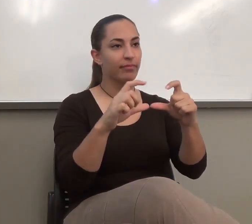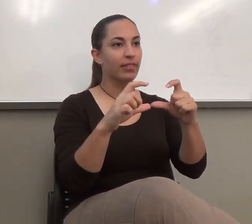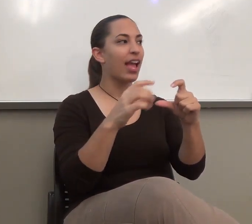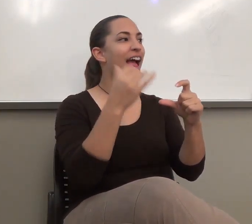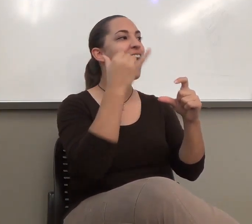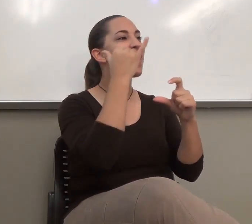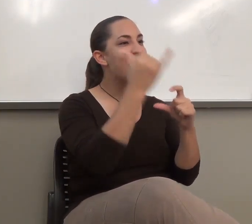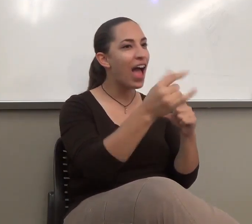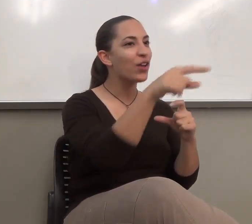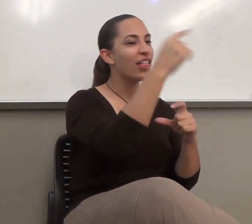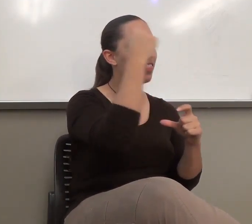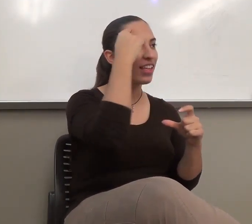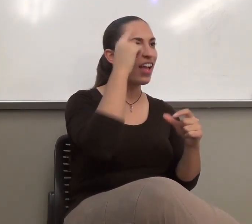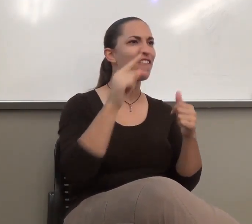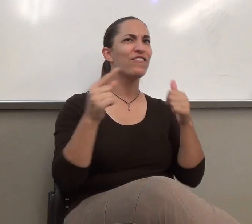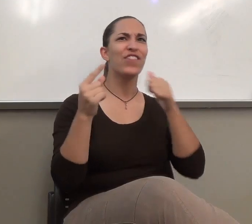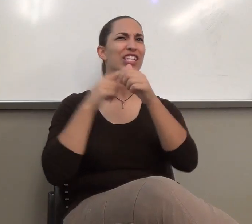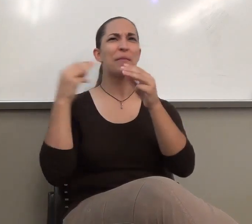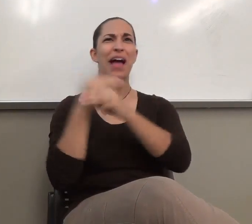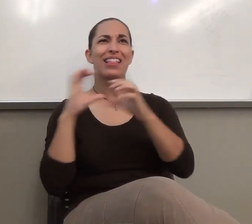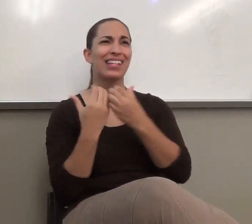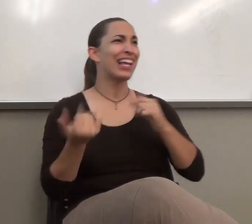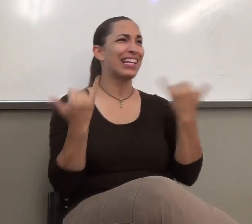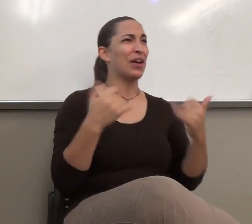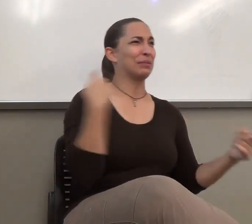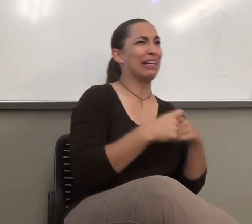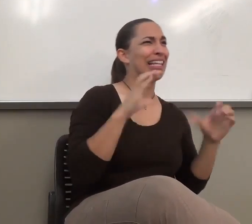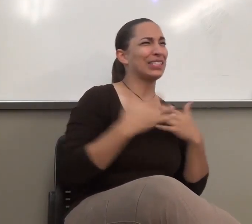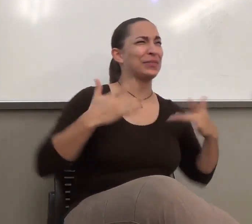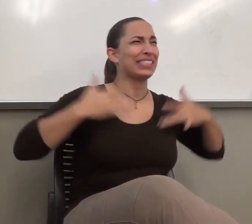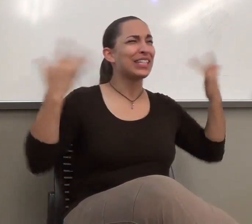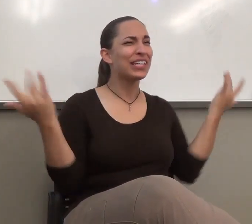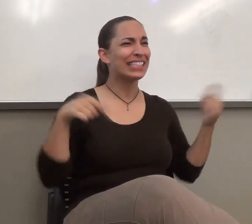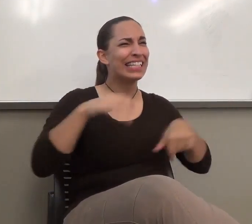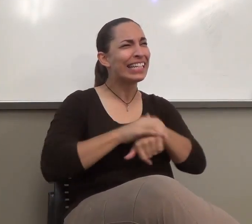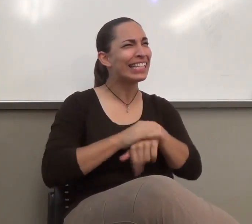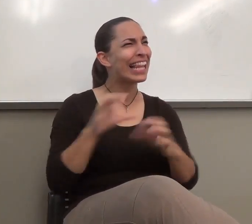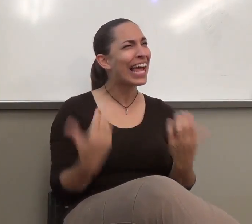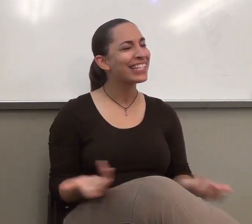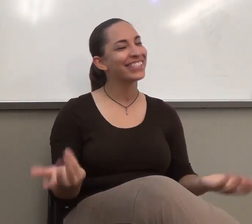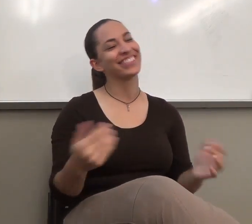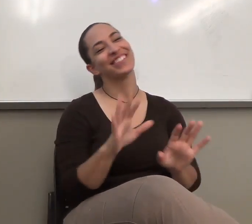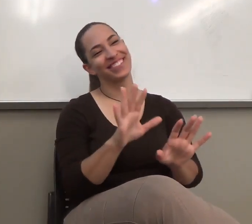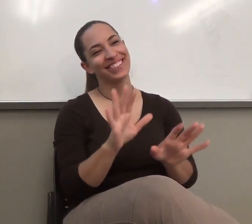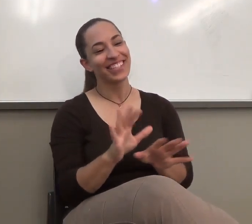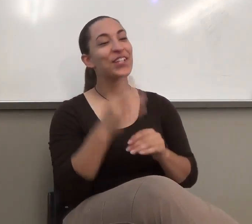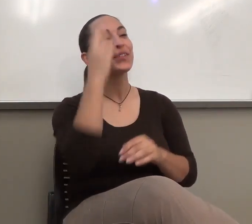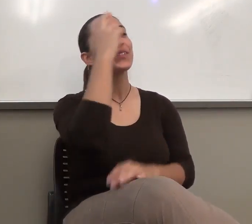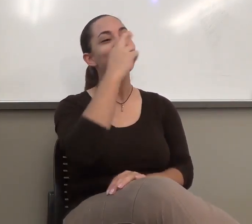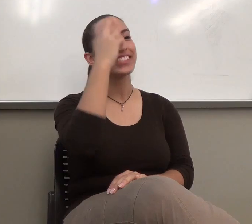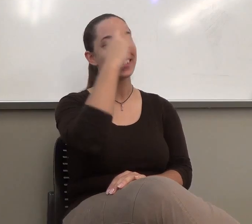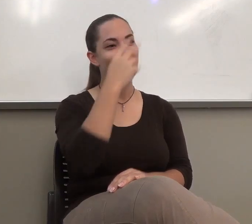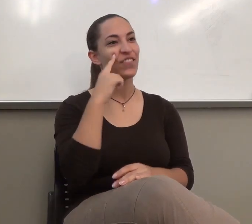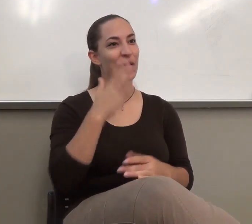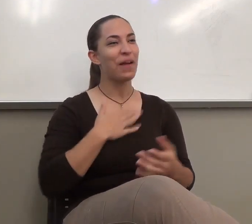thinking, first we're doing a math class, now we're doing a Spanish class. What's going on? This is an English class, okay? But there's a reason for my madness. There's a